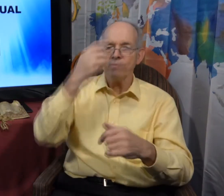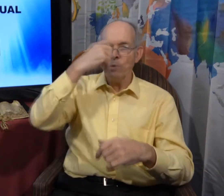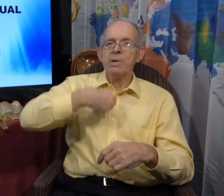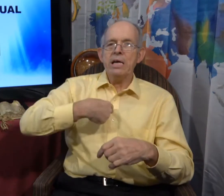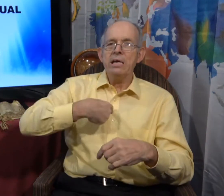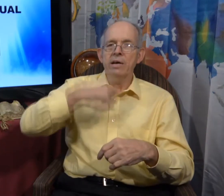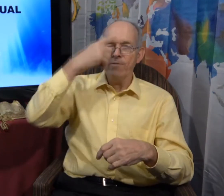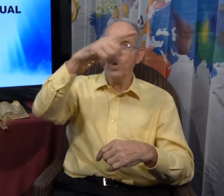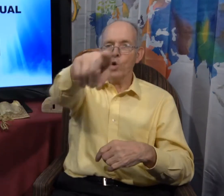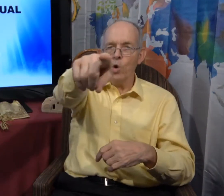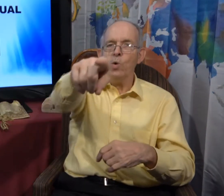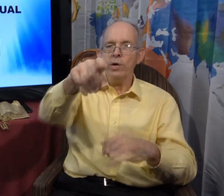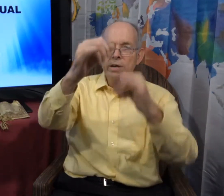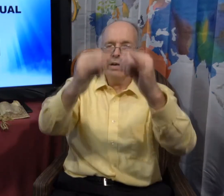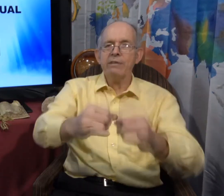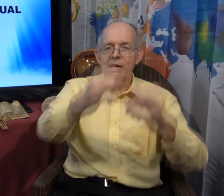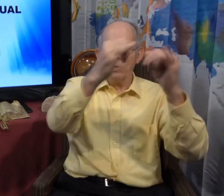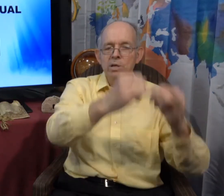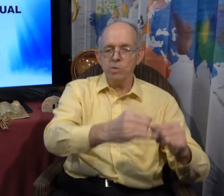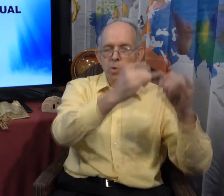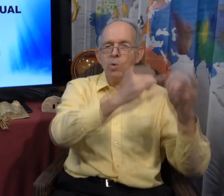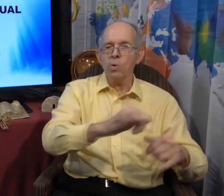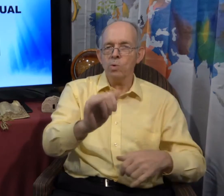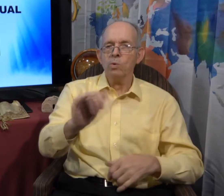me, for you, individual too.